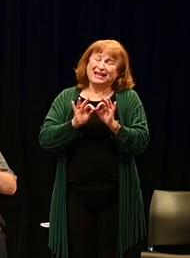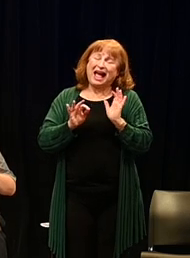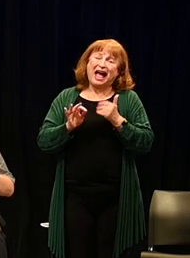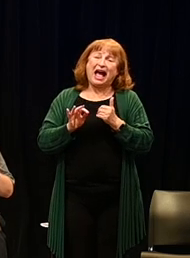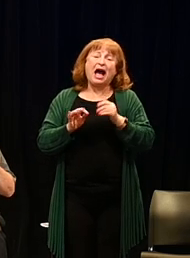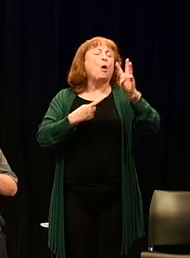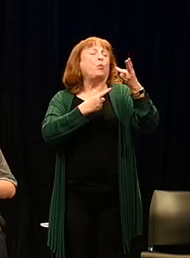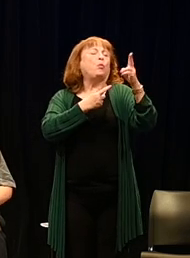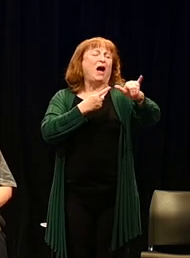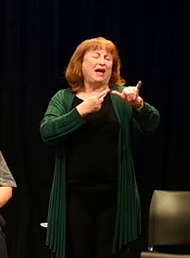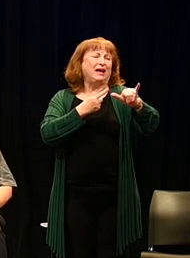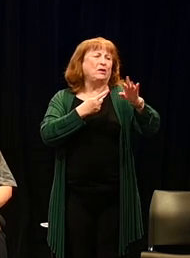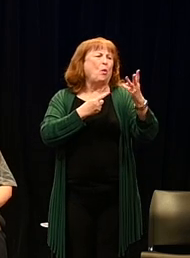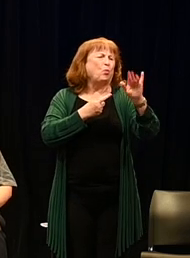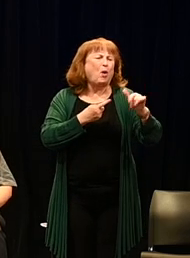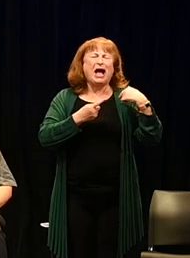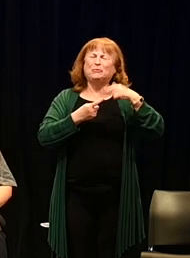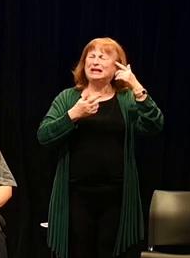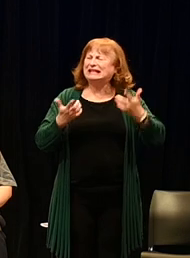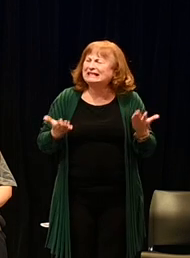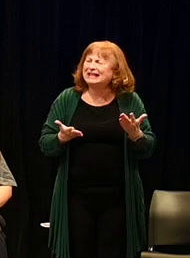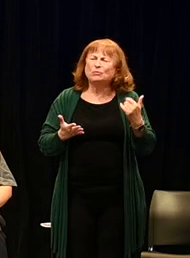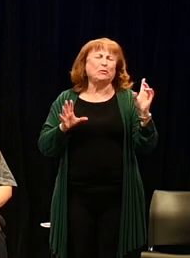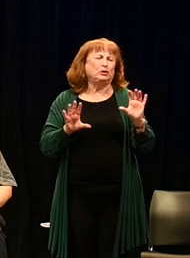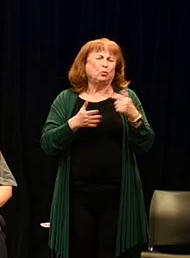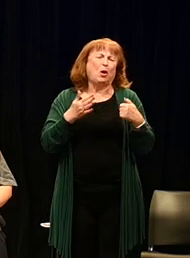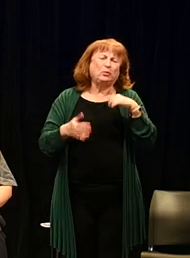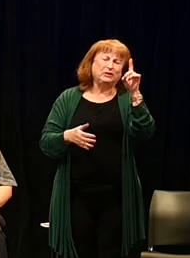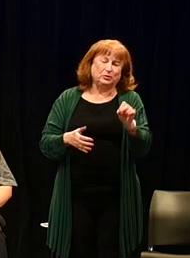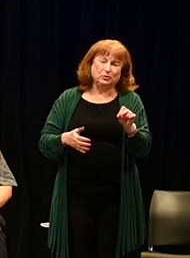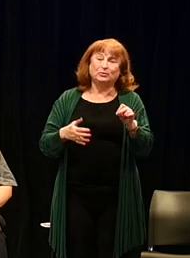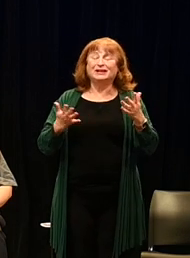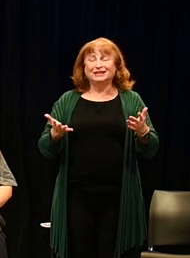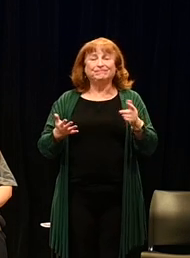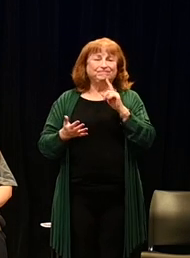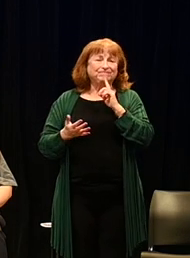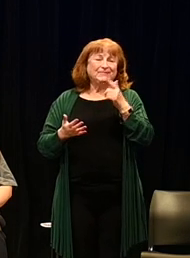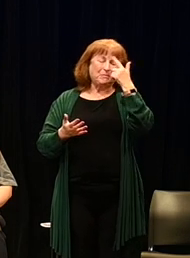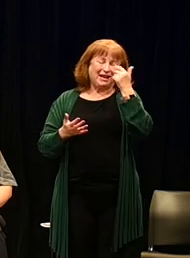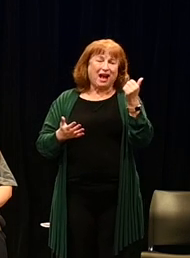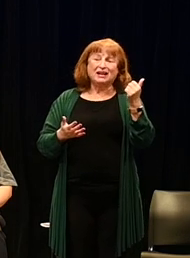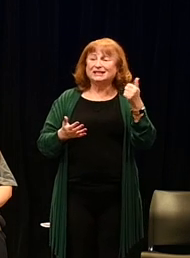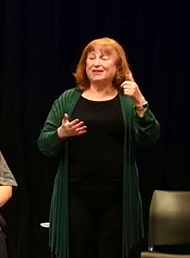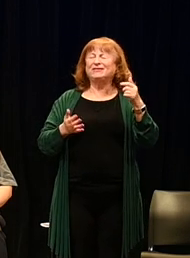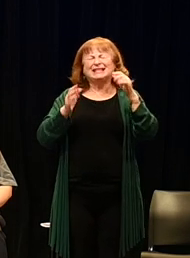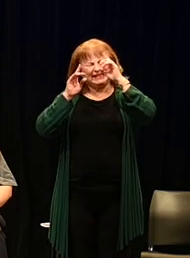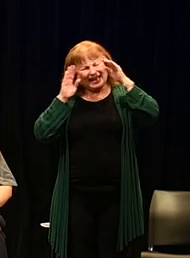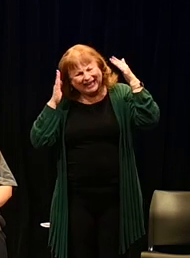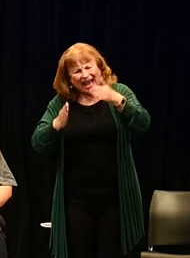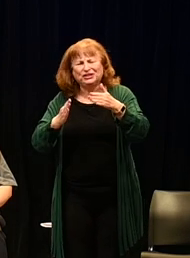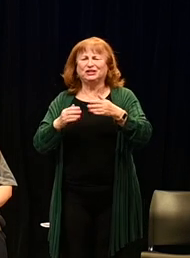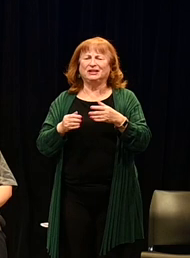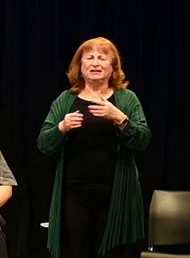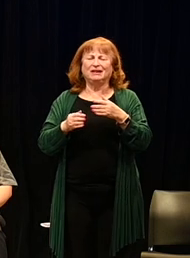our why. It's why we exist, it's why we do what we do. And it is because of the